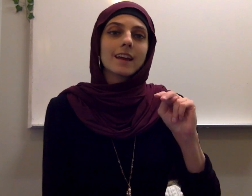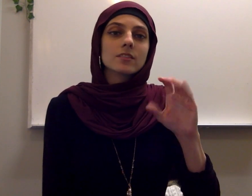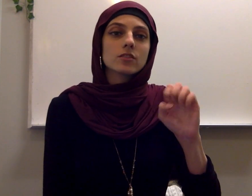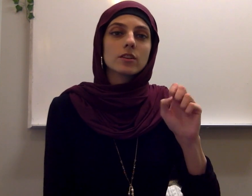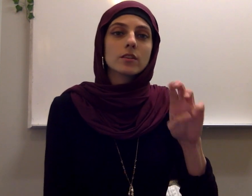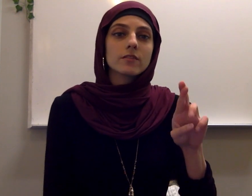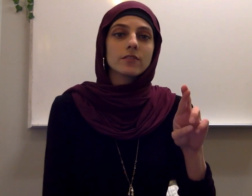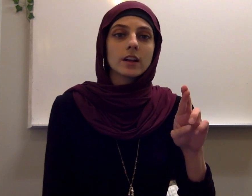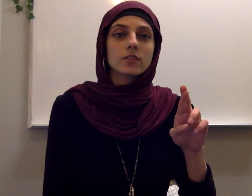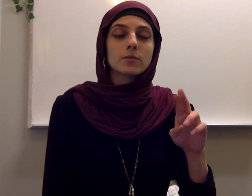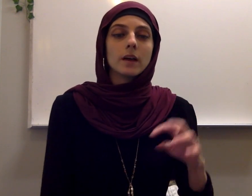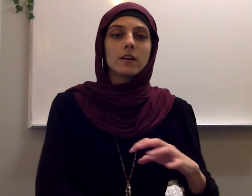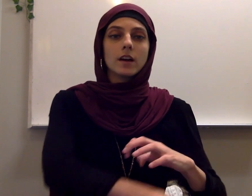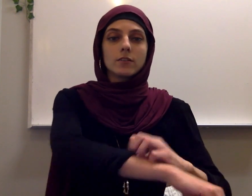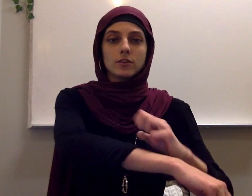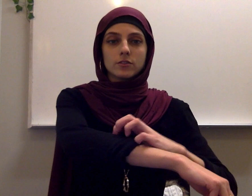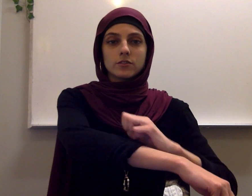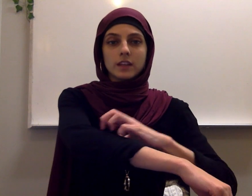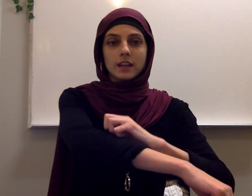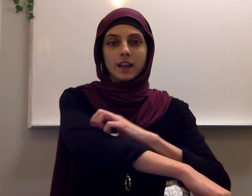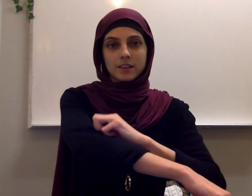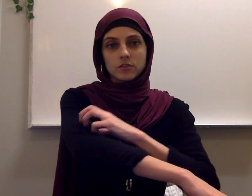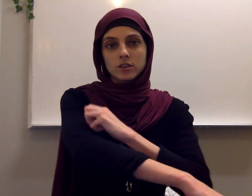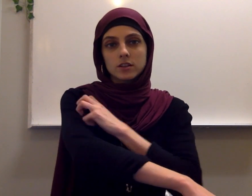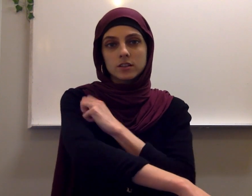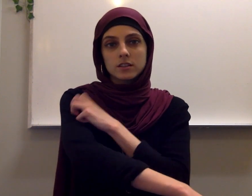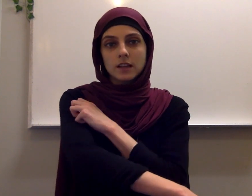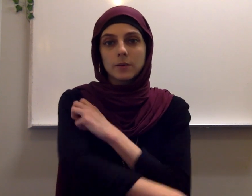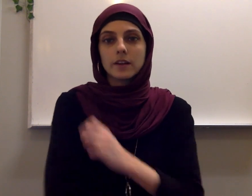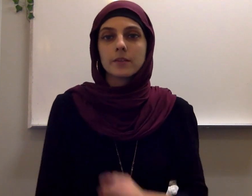Cancer you can finger spell. I've also seen cancer that way.